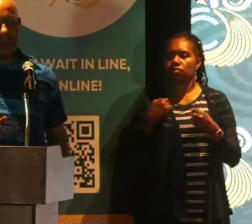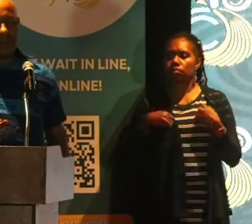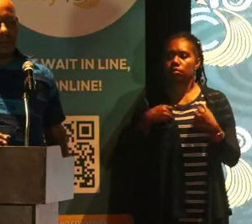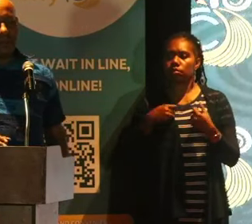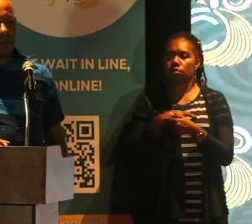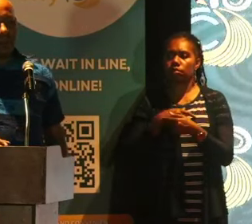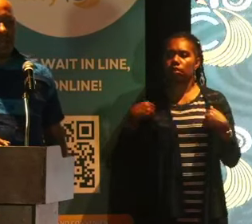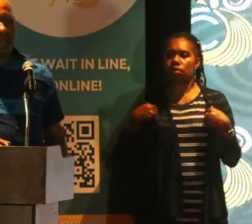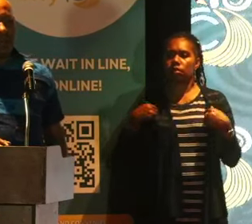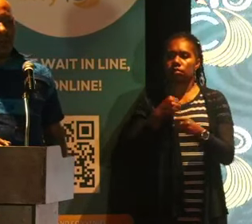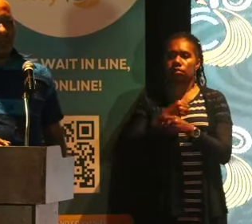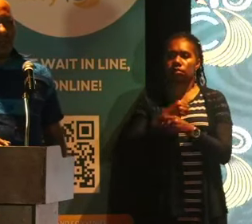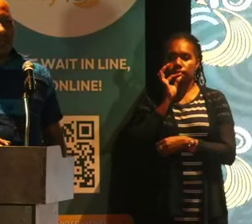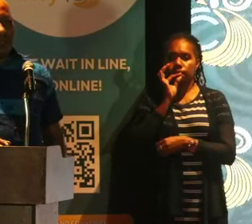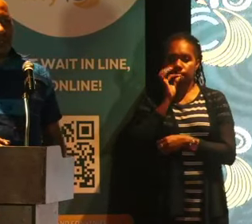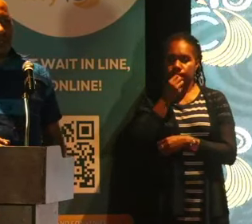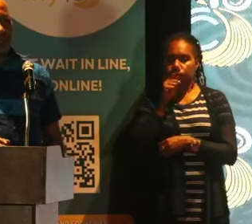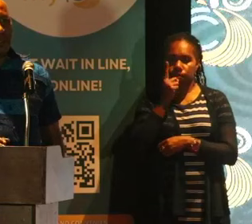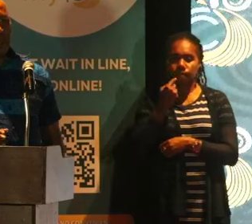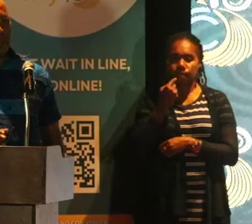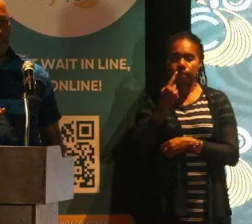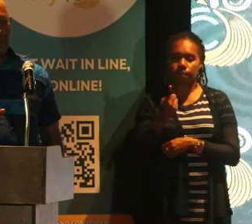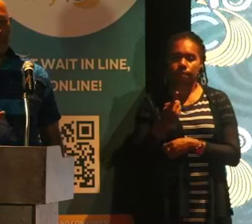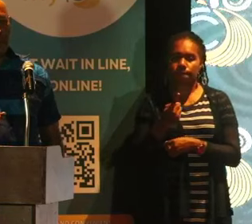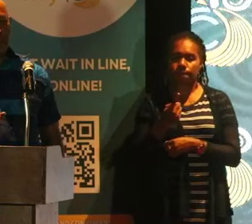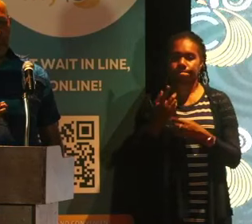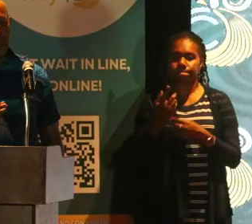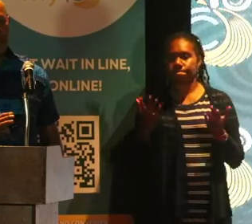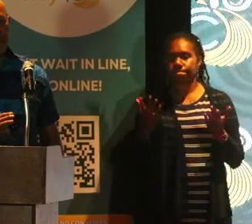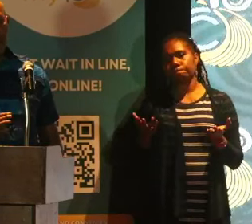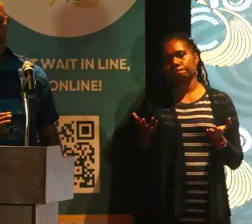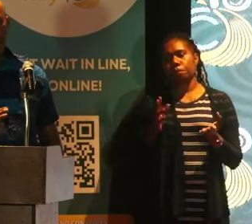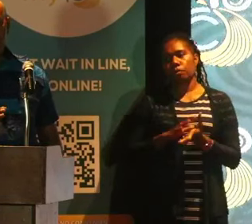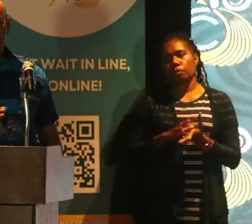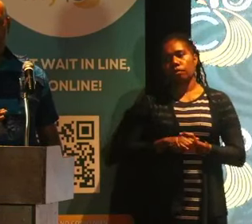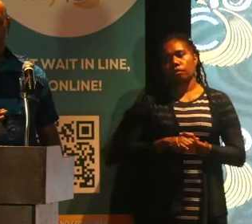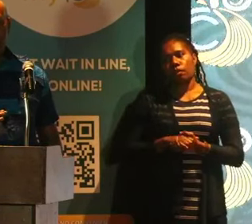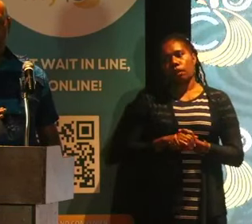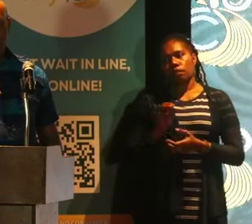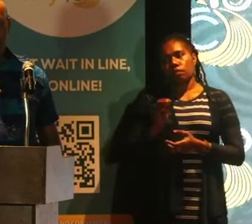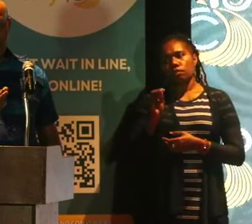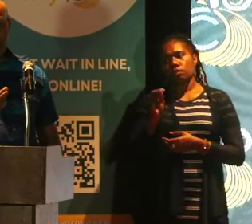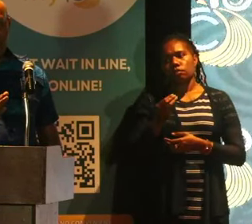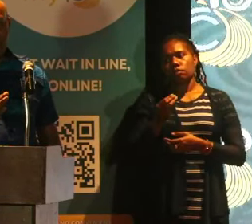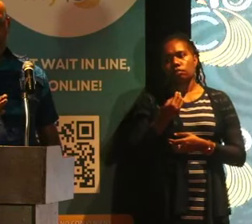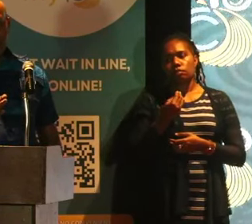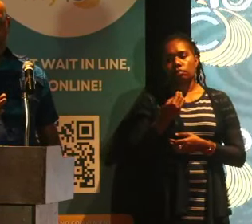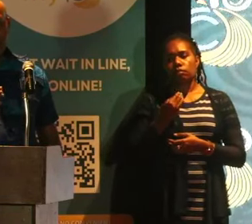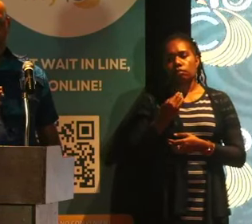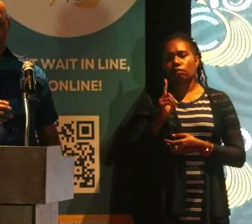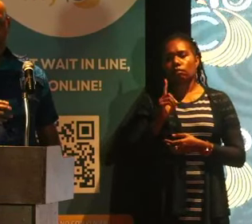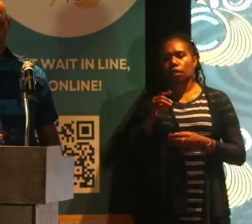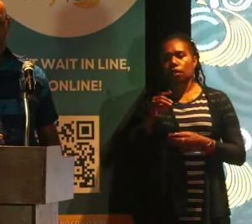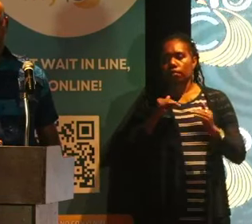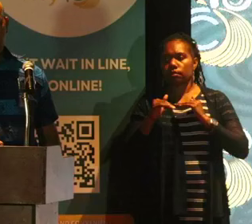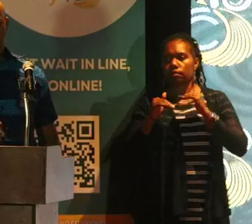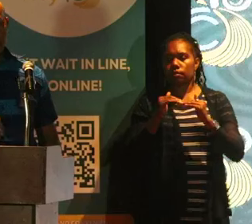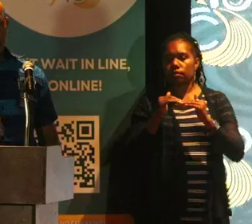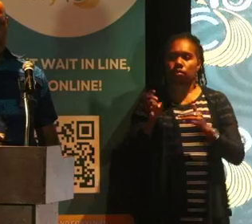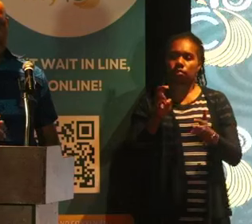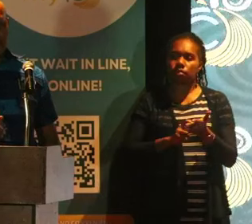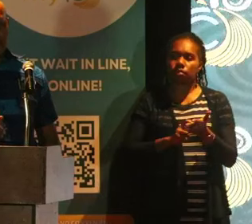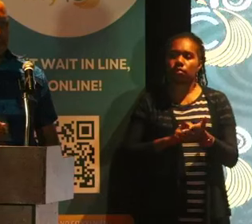register on the MIPLA. Or some issues you relate to the management with the department, you can write to them.